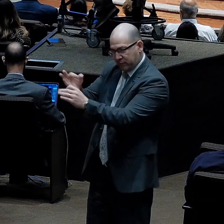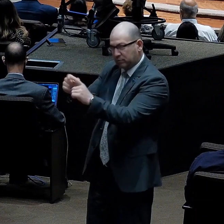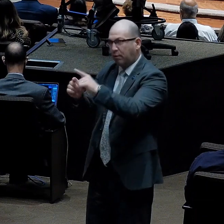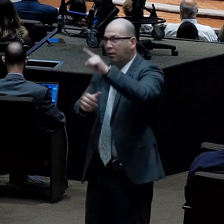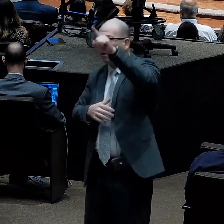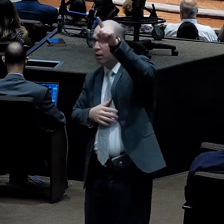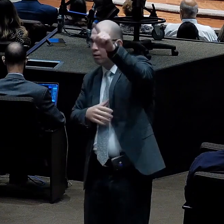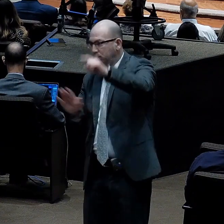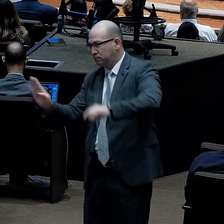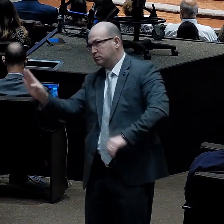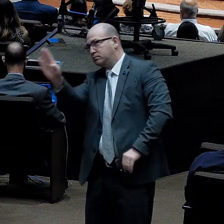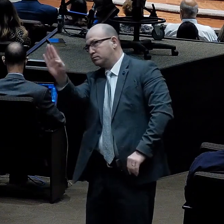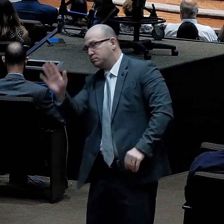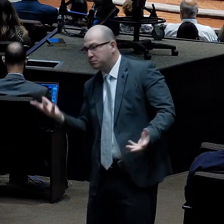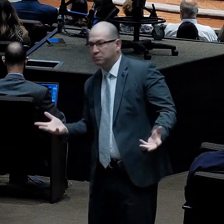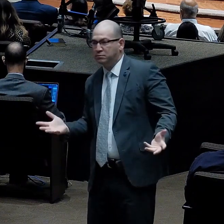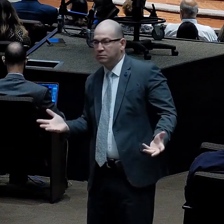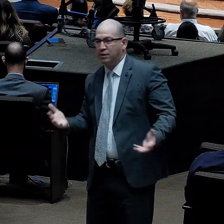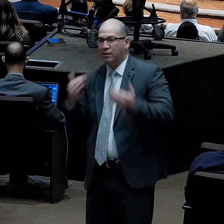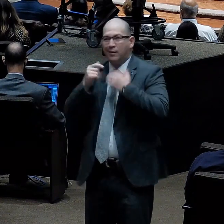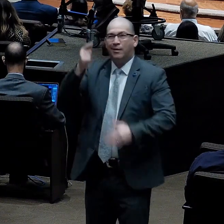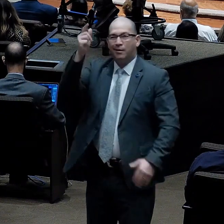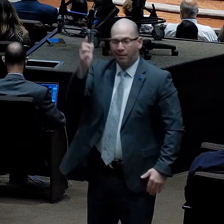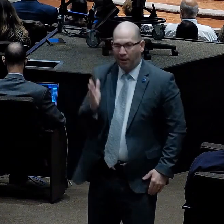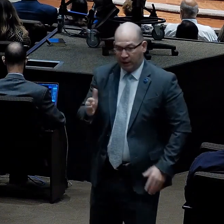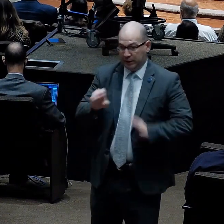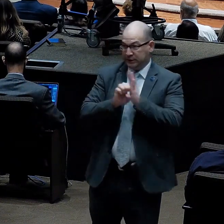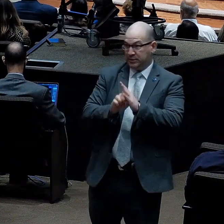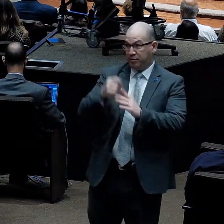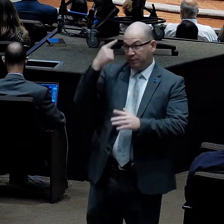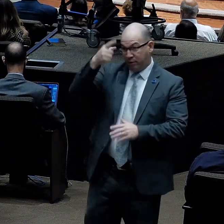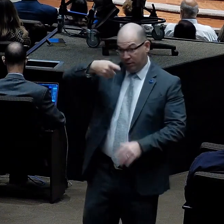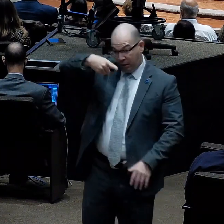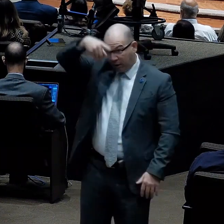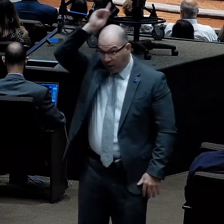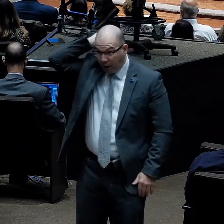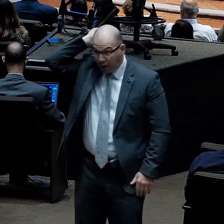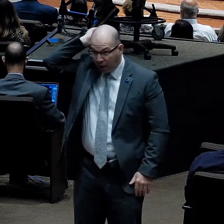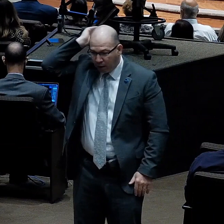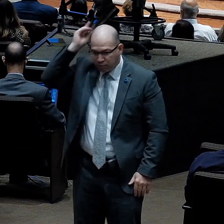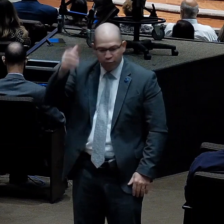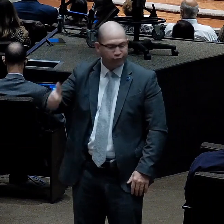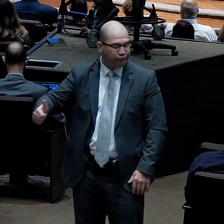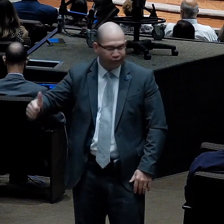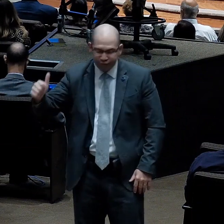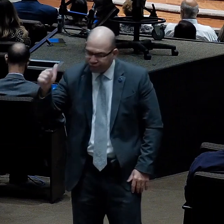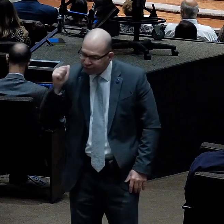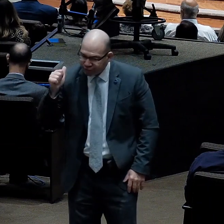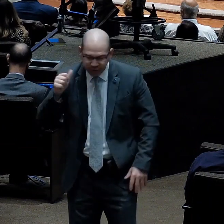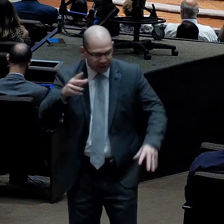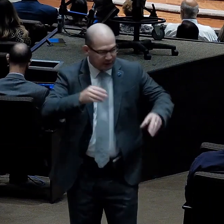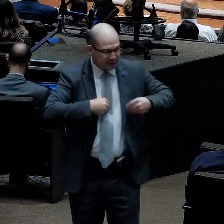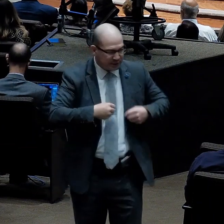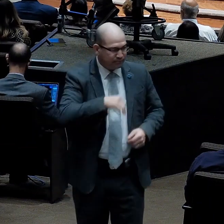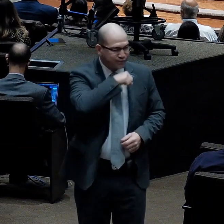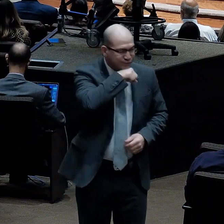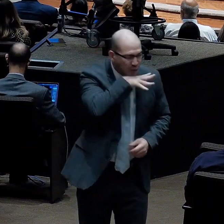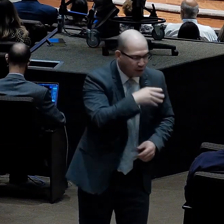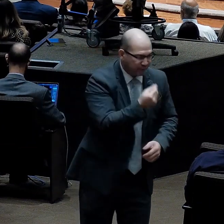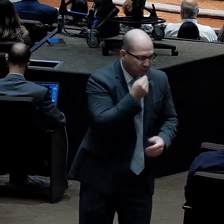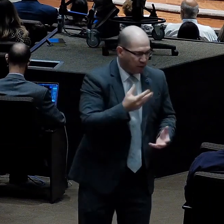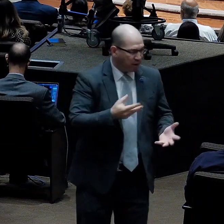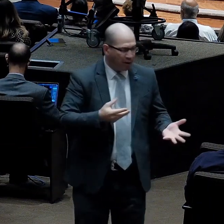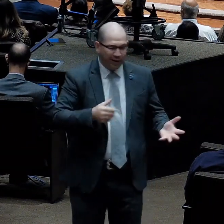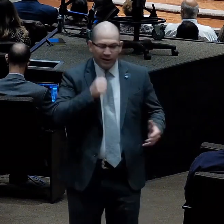individual. By the way, how many of are thankful, for example, for Daniel, who would not defile himself with a portion of the king's meat? He took his stand. He didn't blame the